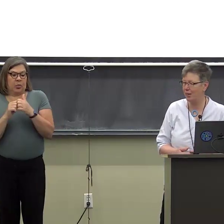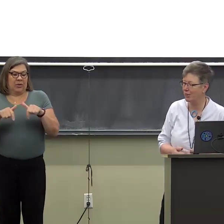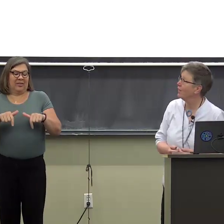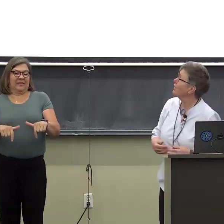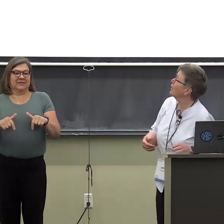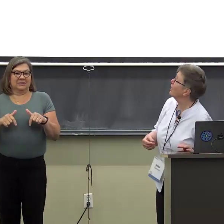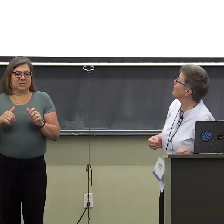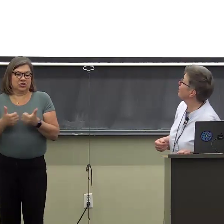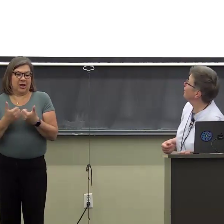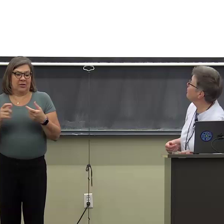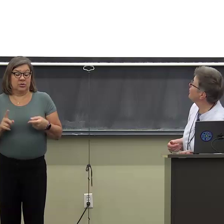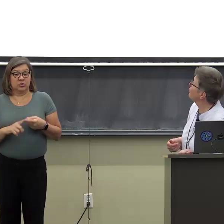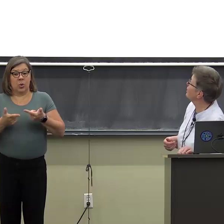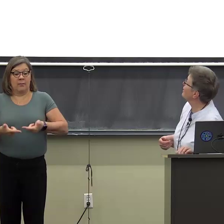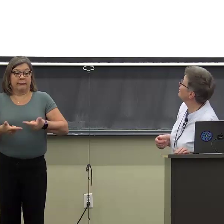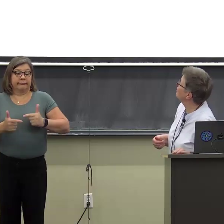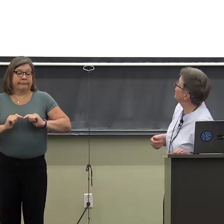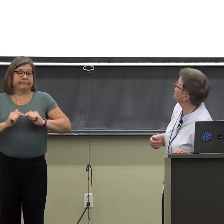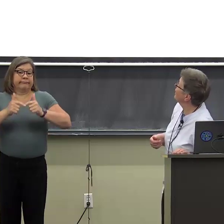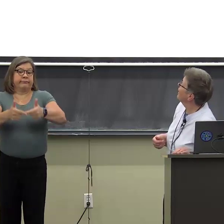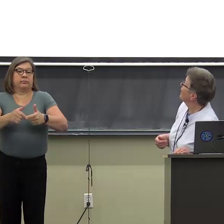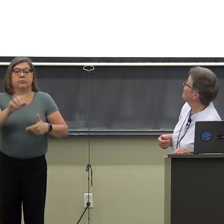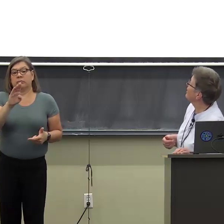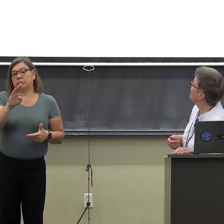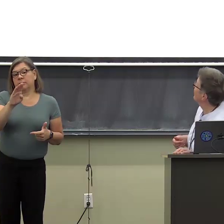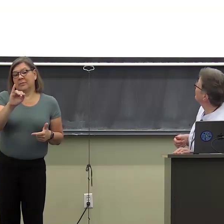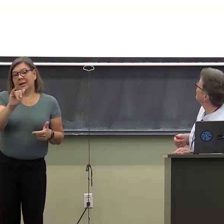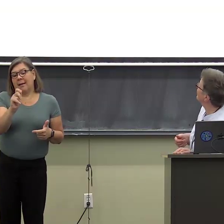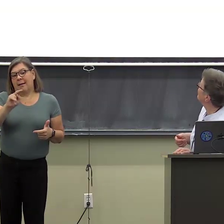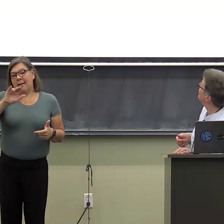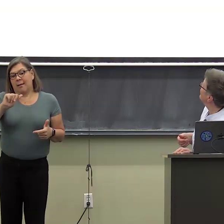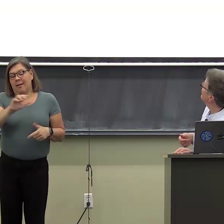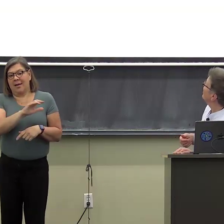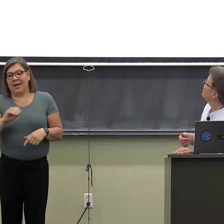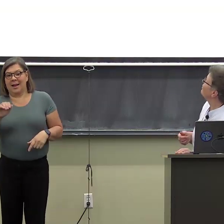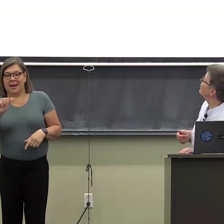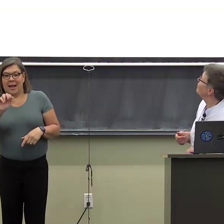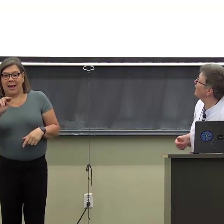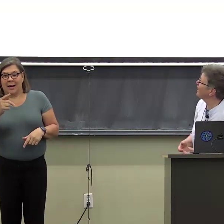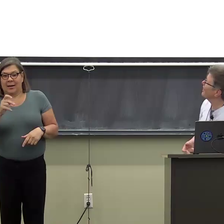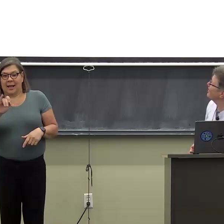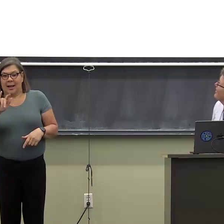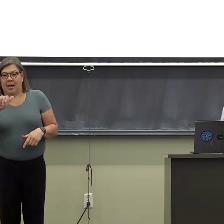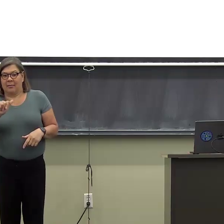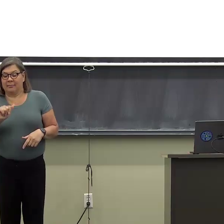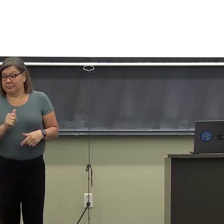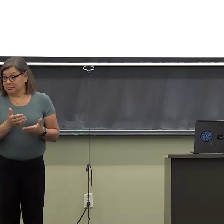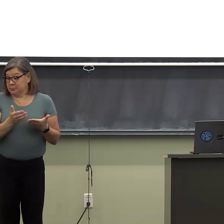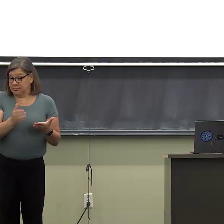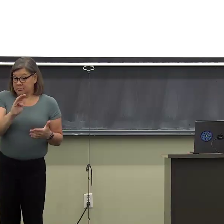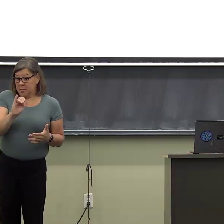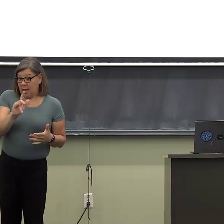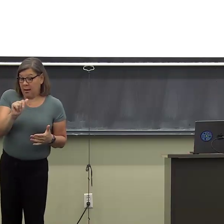particular challenge. So I'm going to turn it over first to Bianca and then to Angelica. So Bianca, do you want